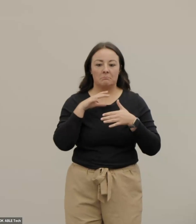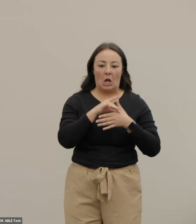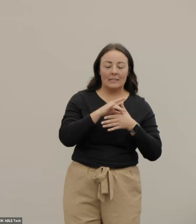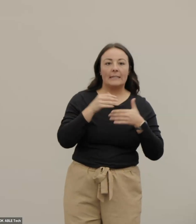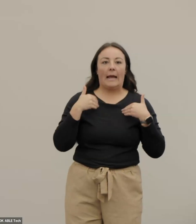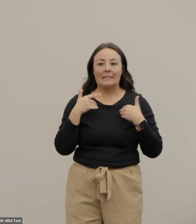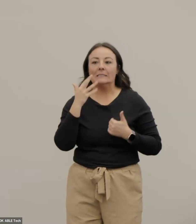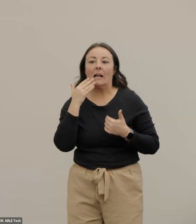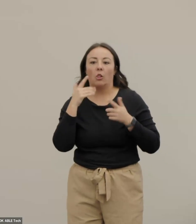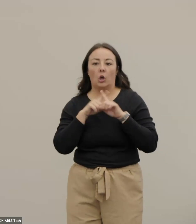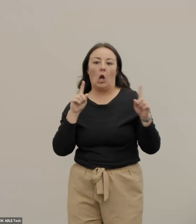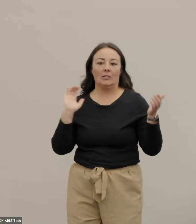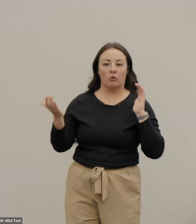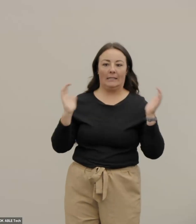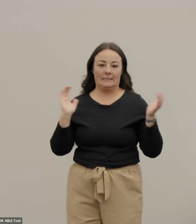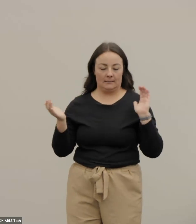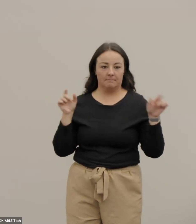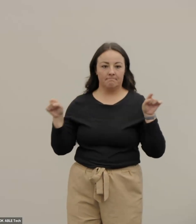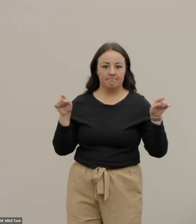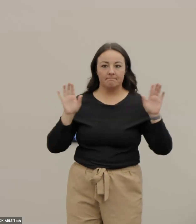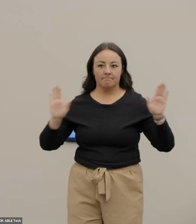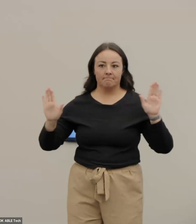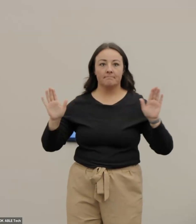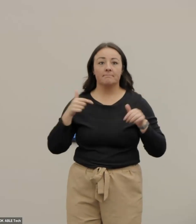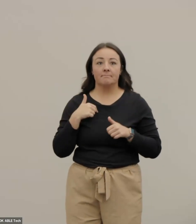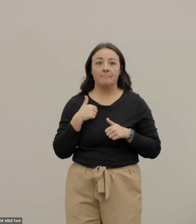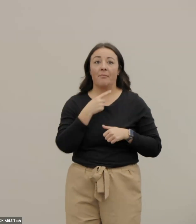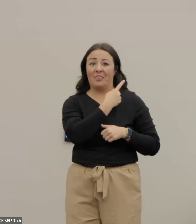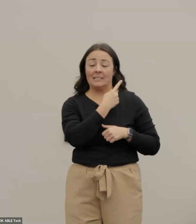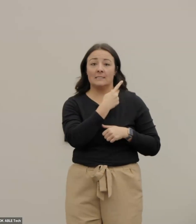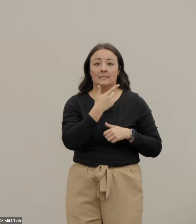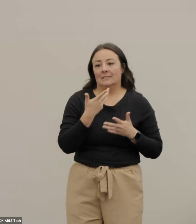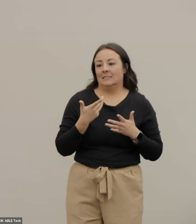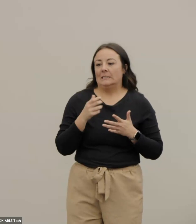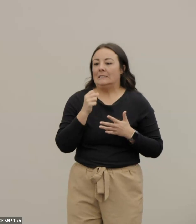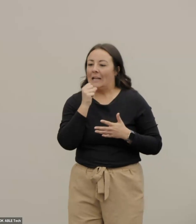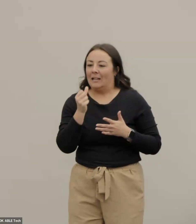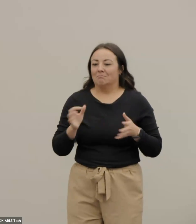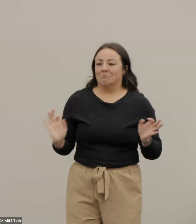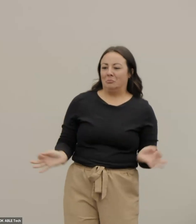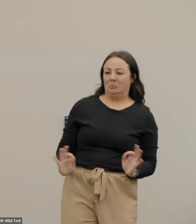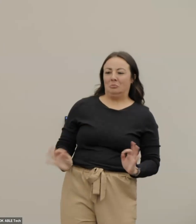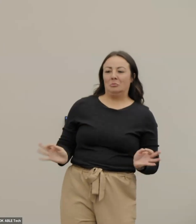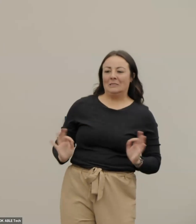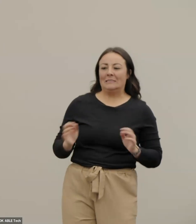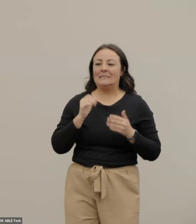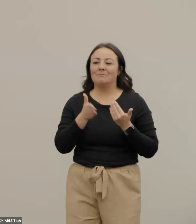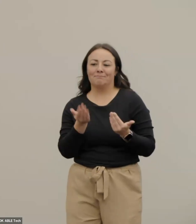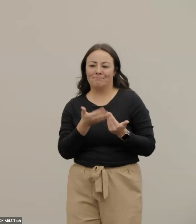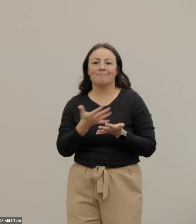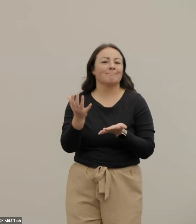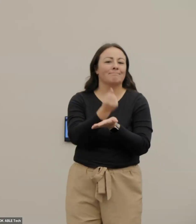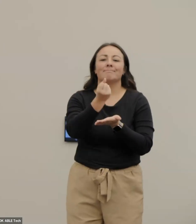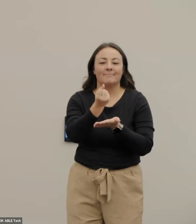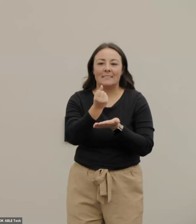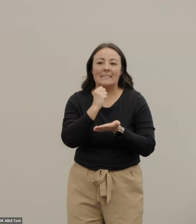color contrast. Okay. I consider this a super low-hanging fruit. This does not require a lot of effort on your